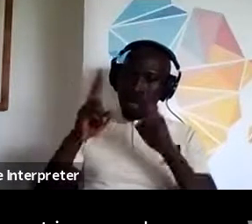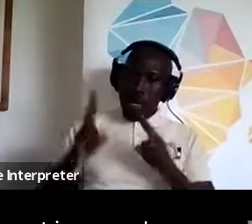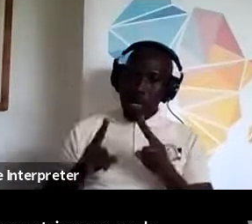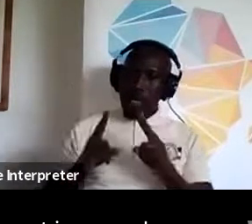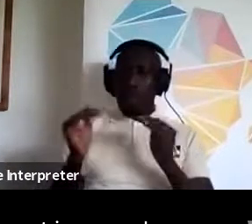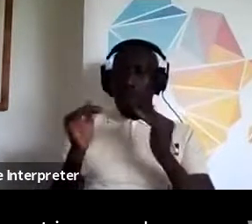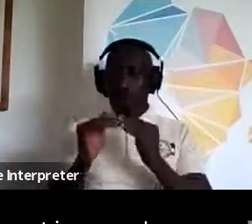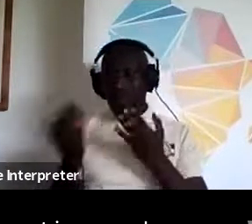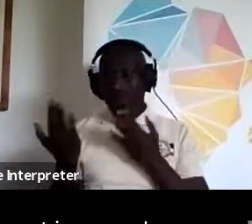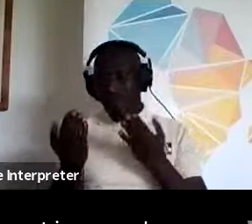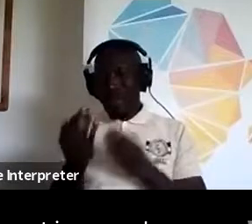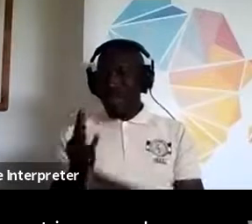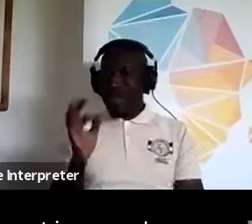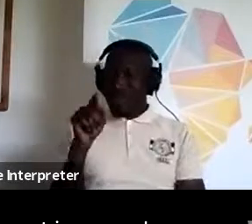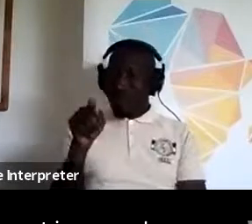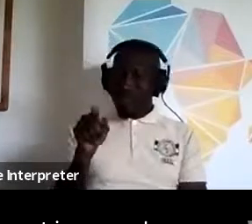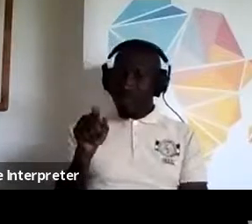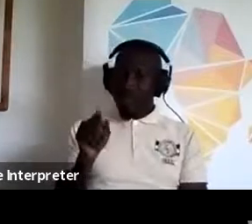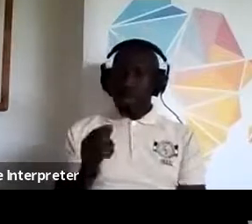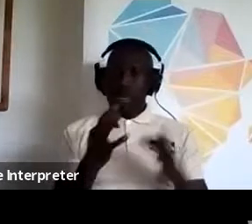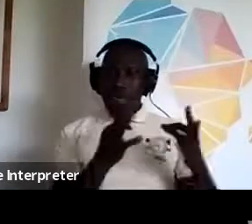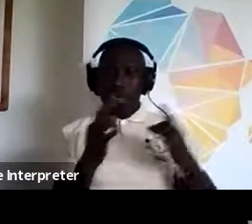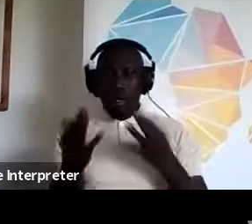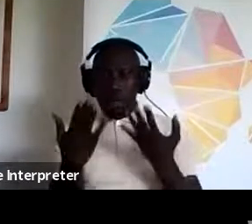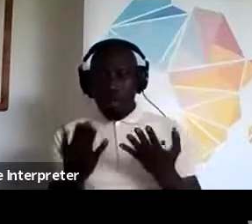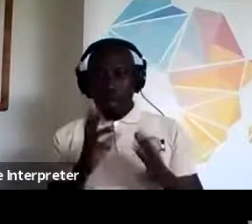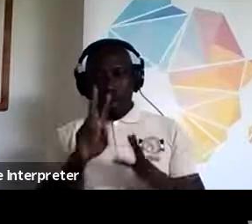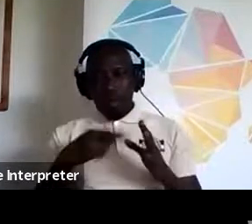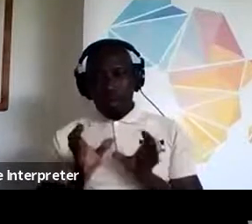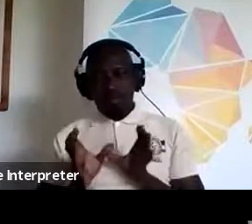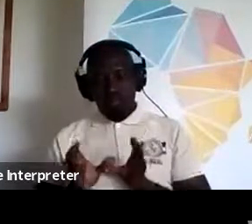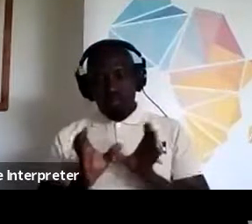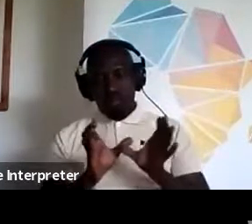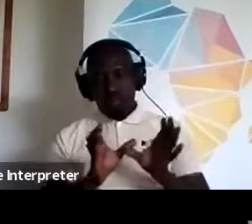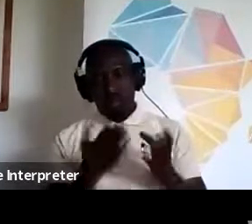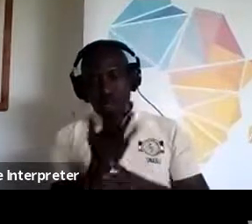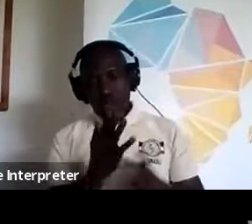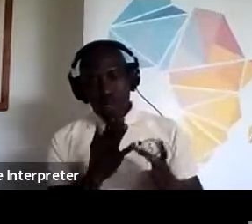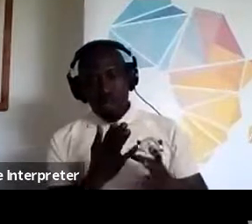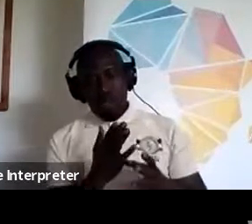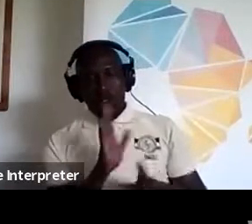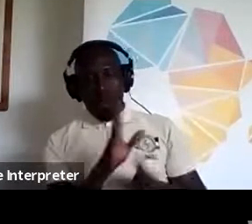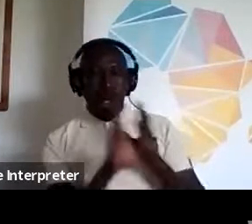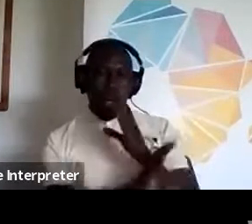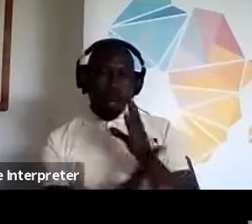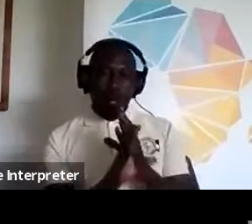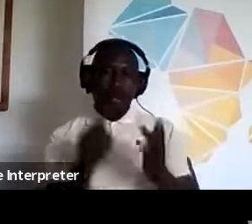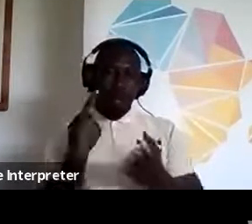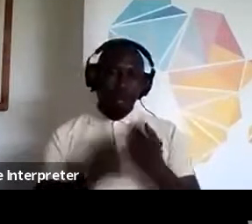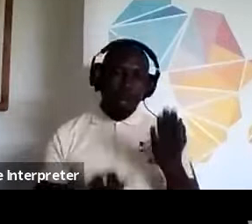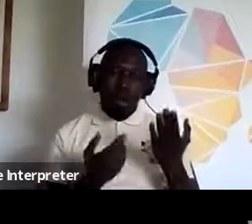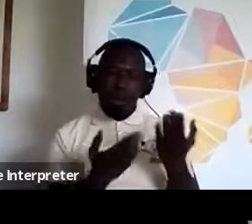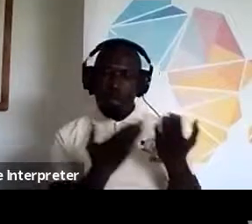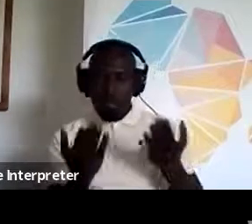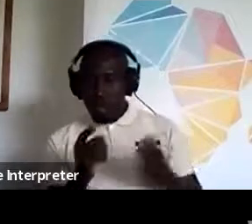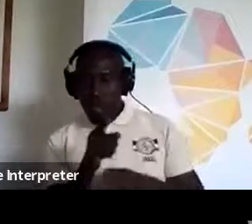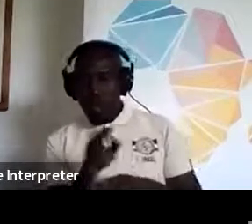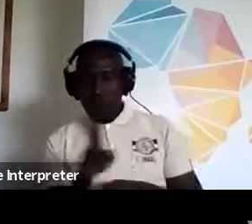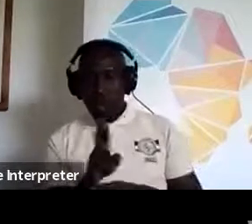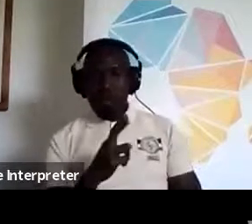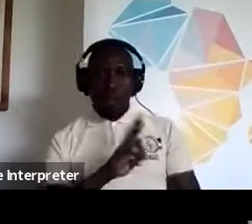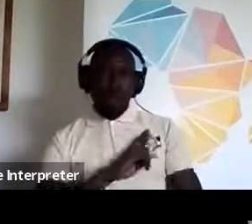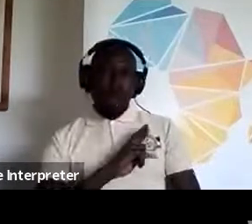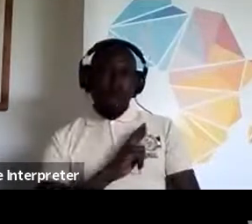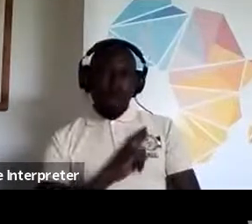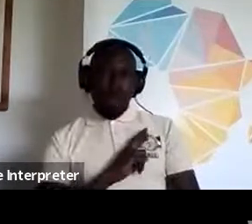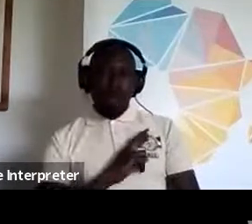maybe if there are things you are failing to push through in Mozambique? What would you? Don't be like Robert. You can ask about